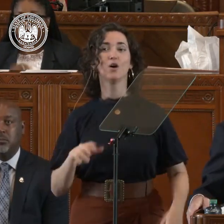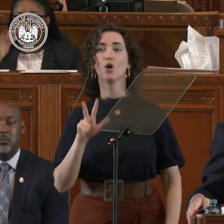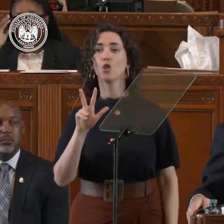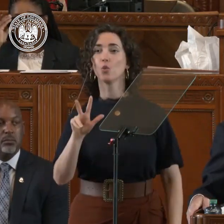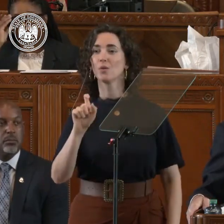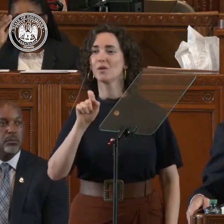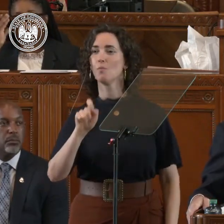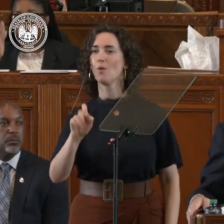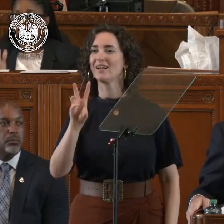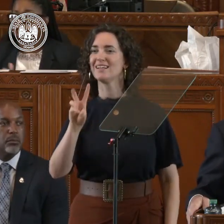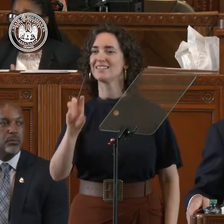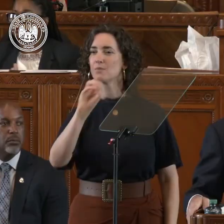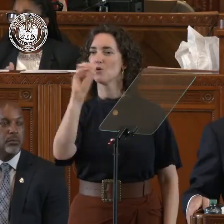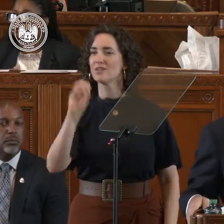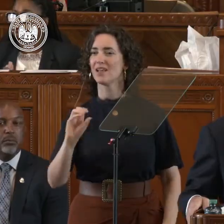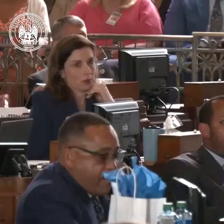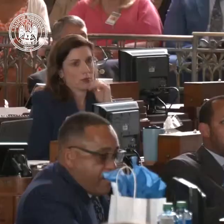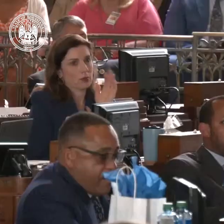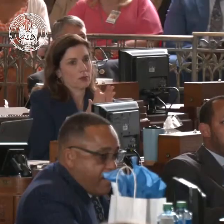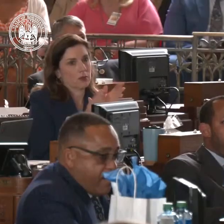3.6%.